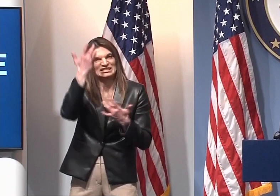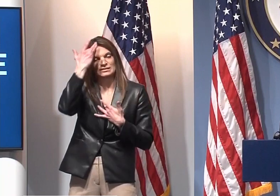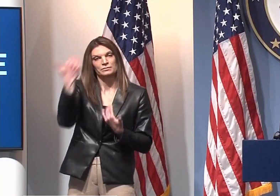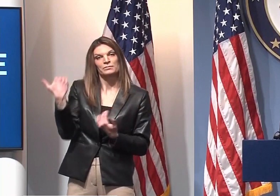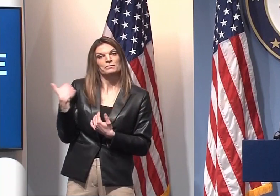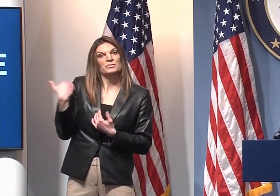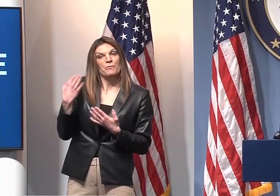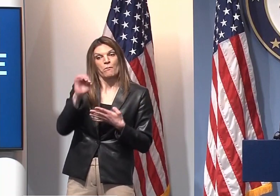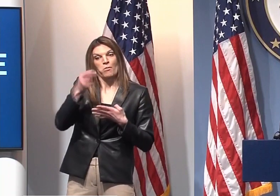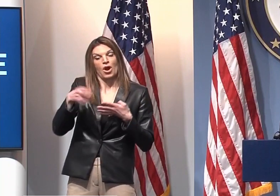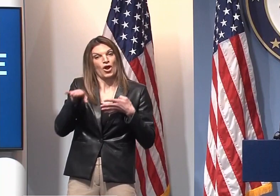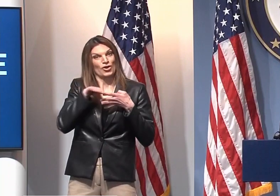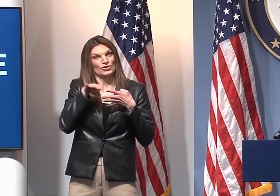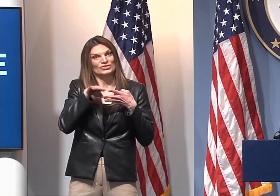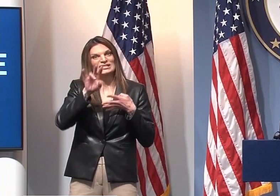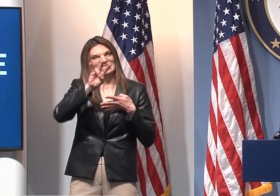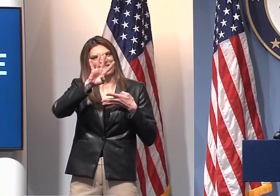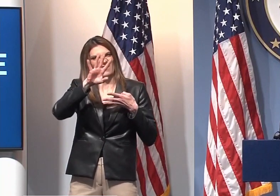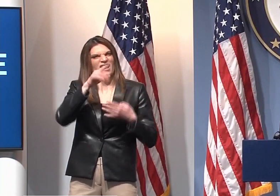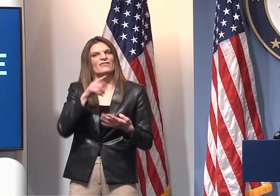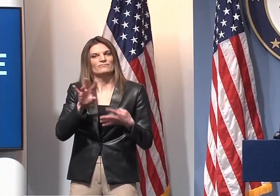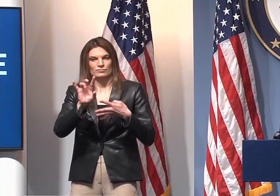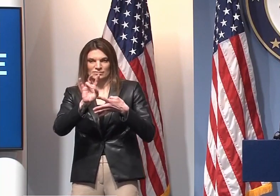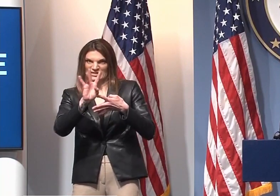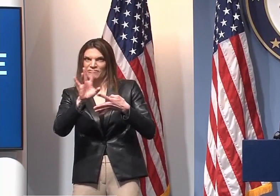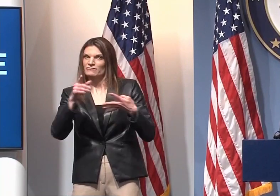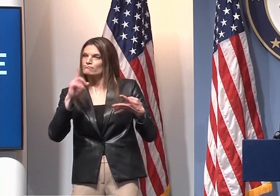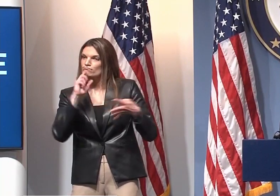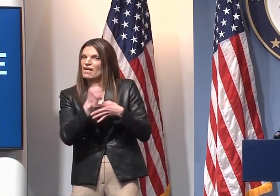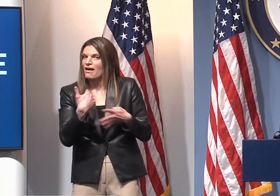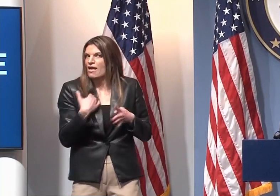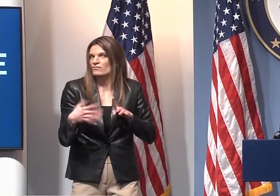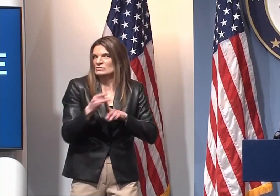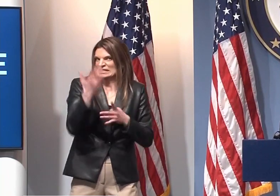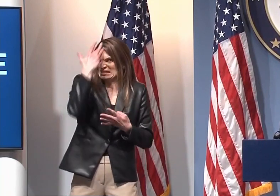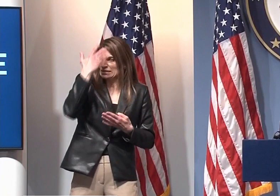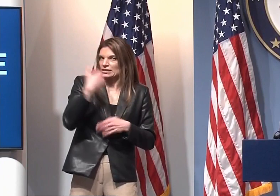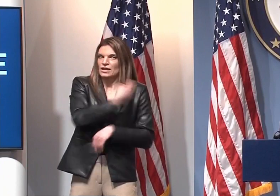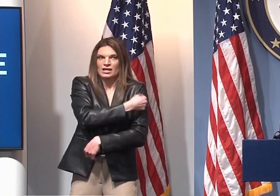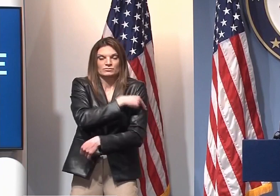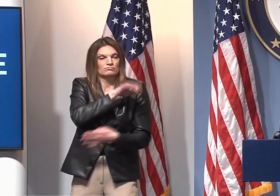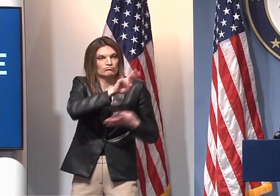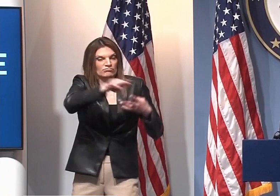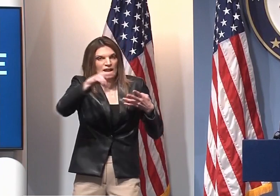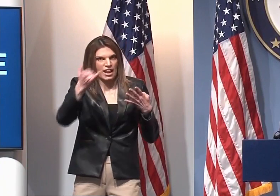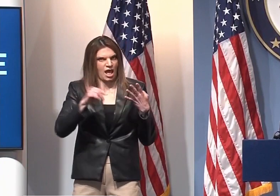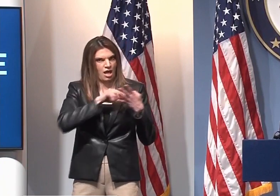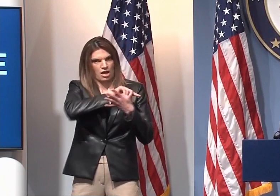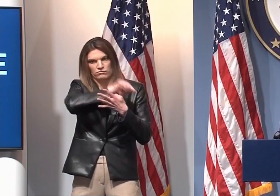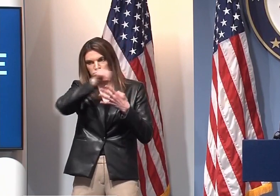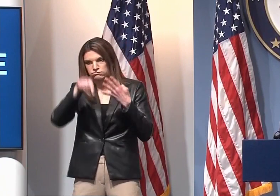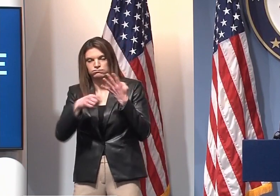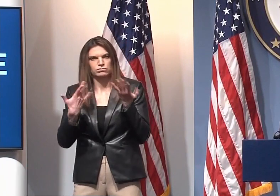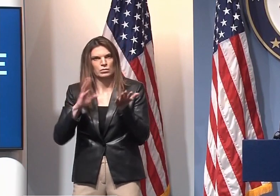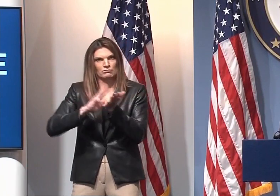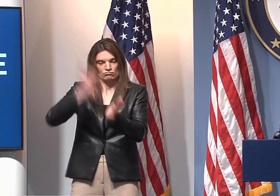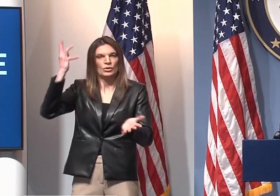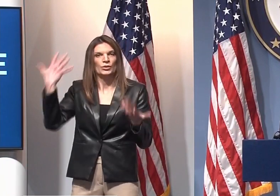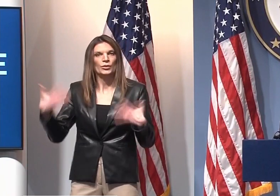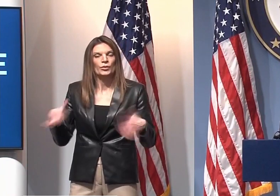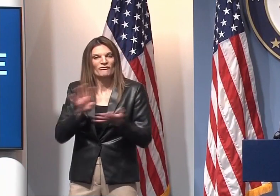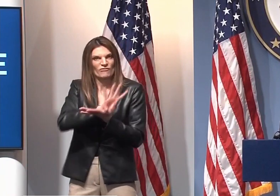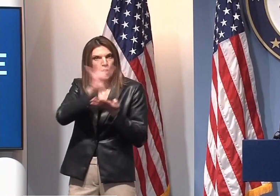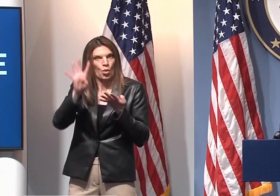to 550 patients as of this morning. This is almost a six-fold increase in the number of patients within